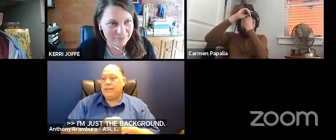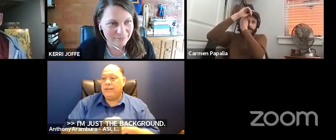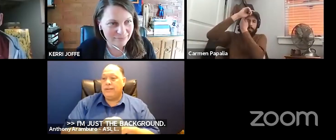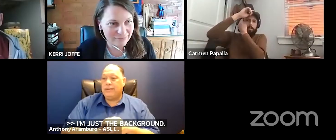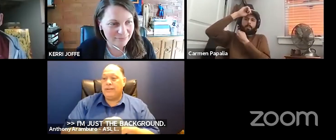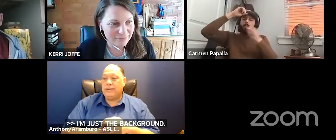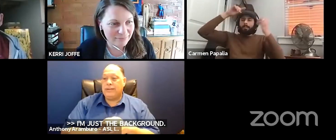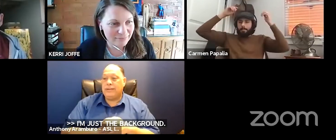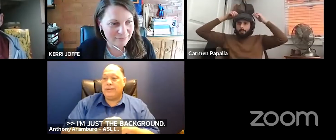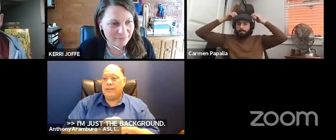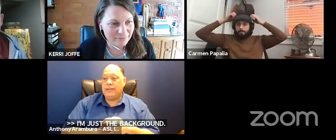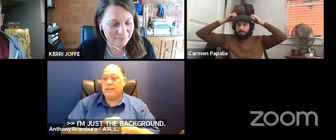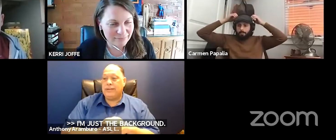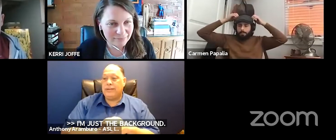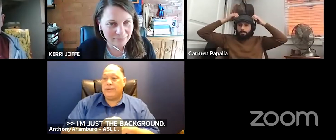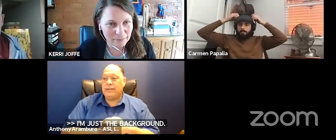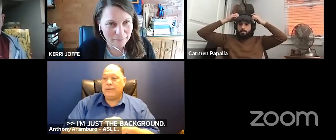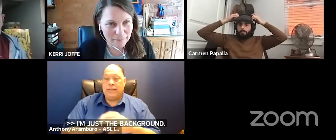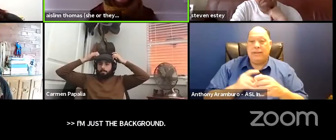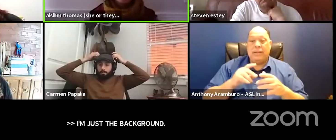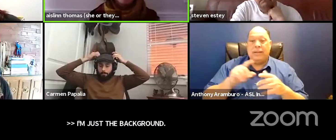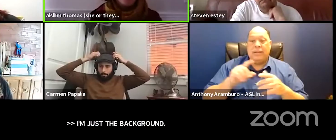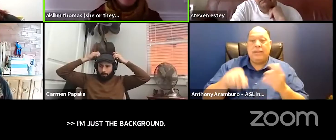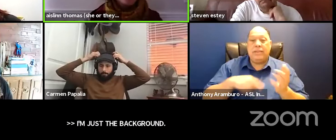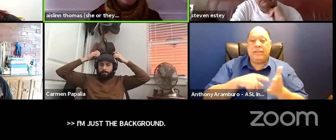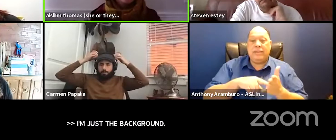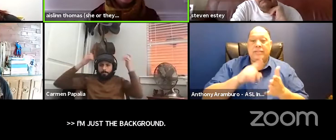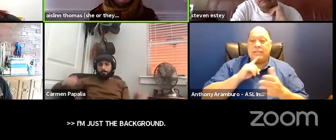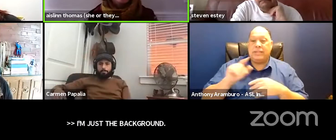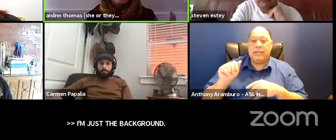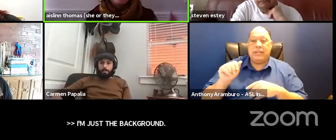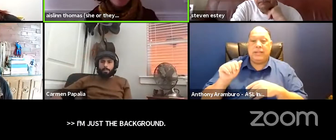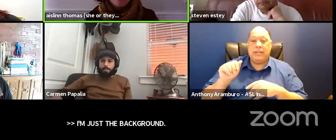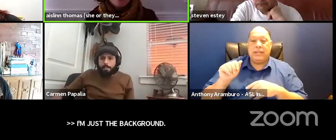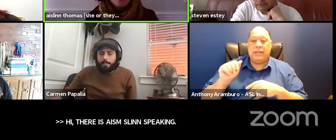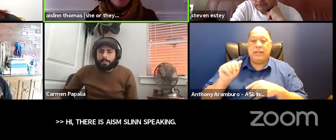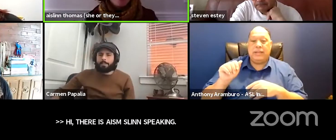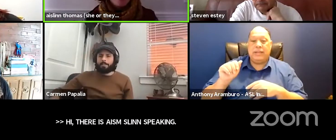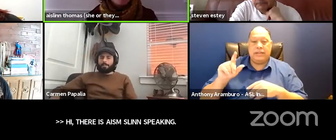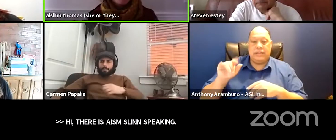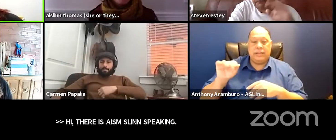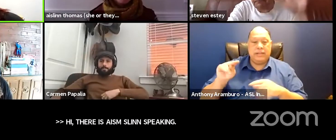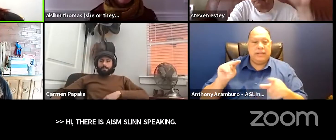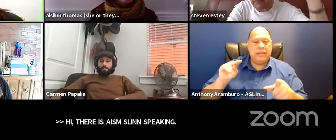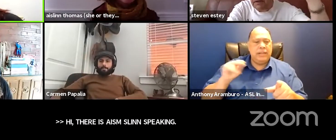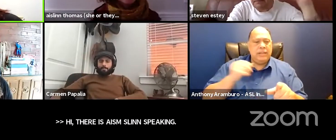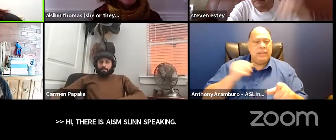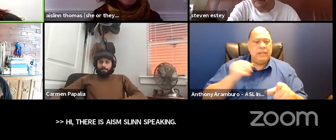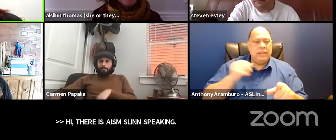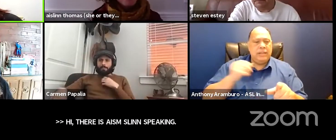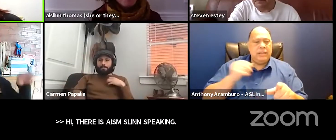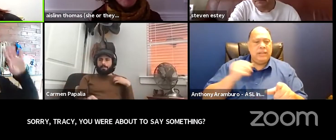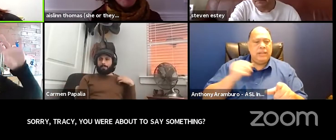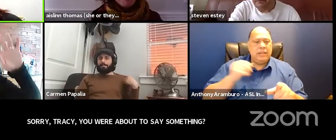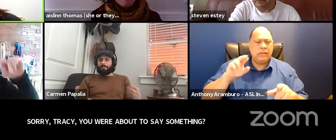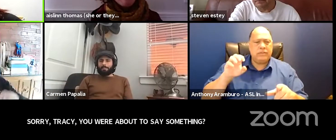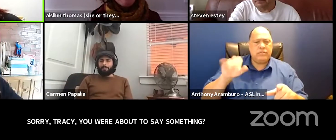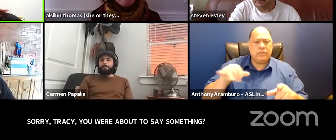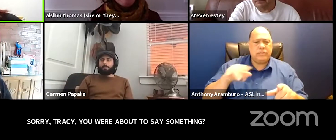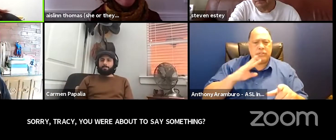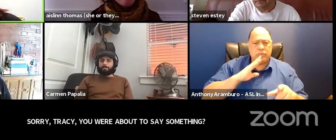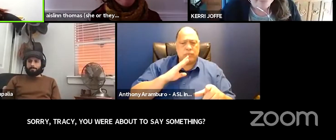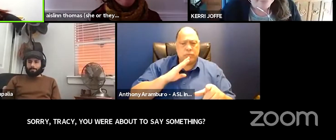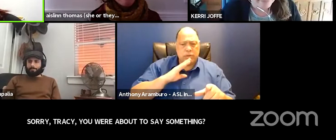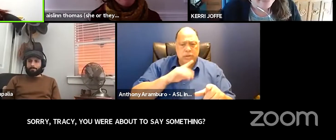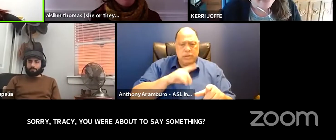Hi, this is Aislinn speaking. Sorry, Tracy, were you about to say something? I was, first I'm going to say